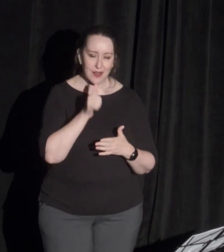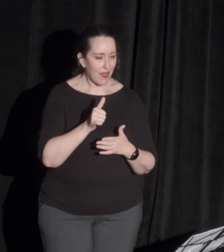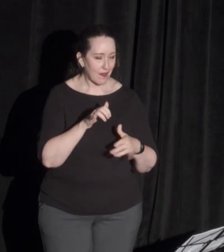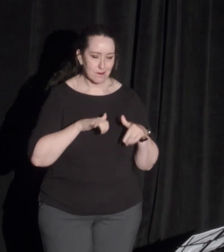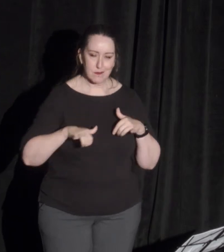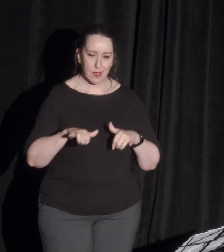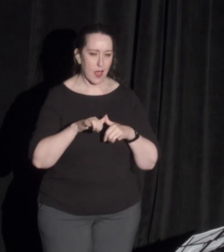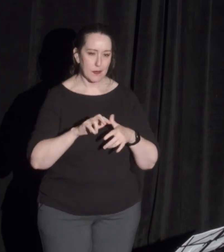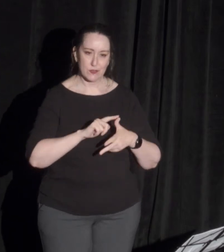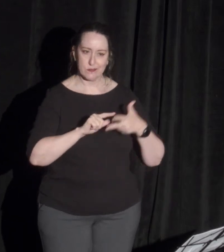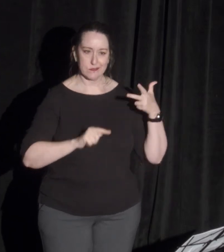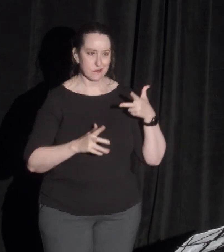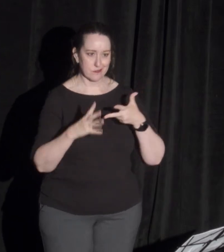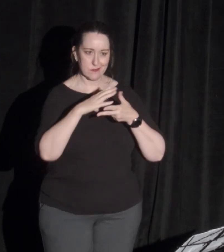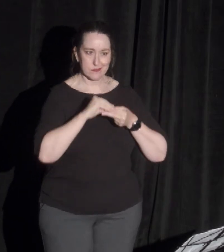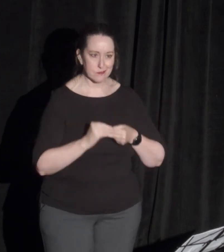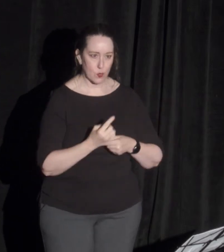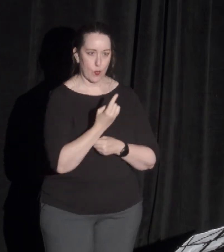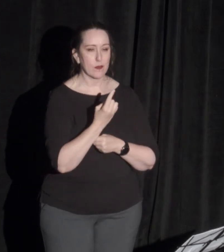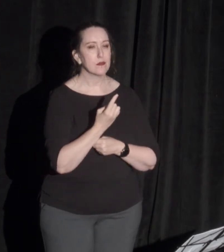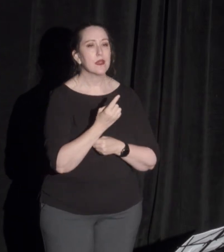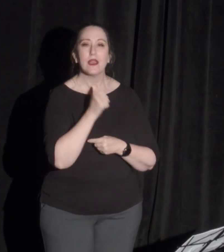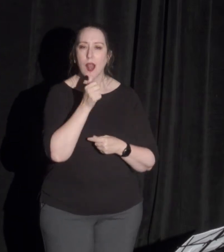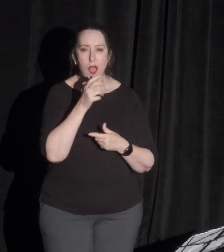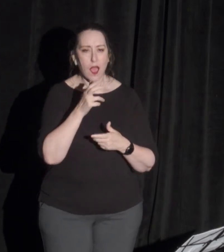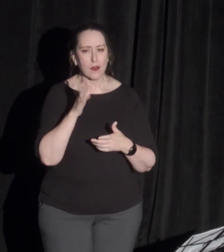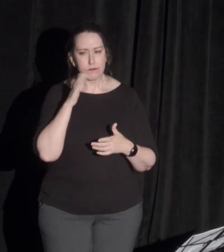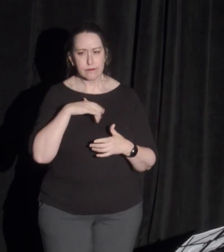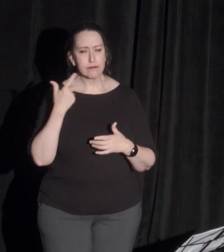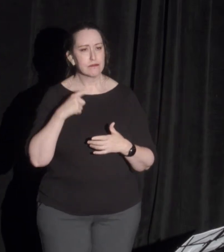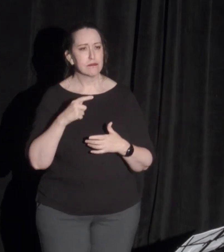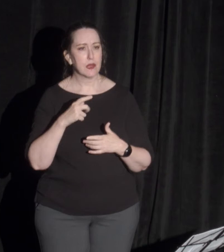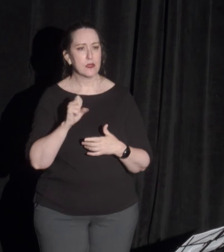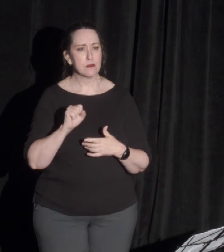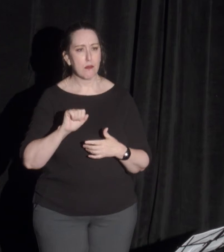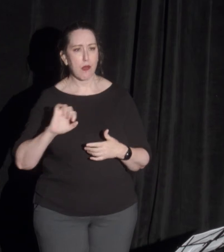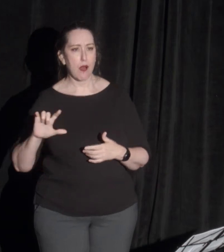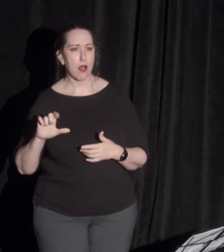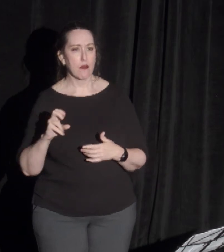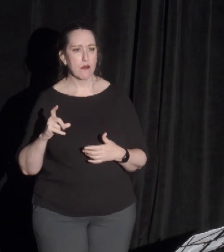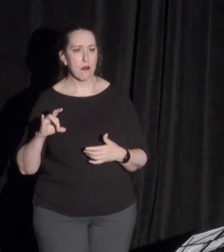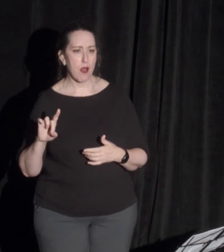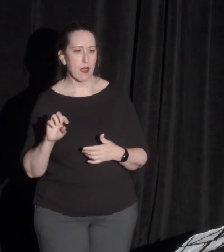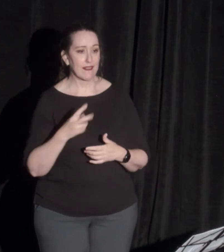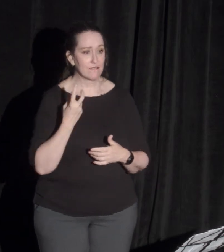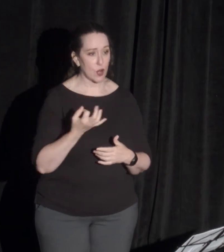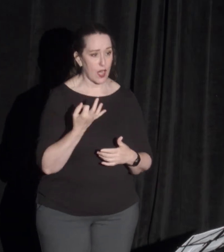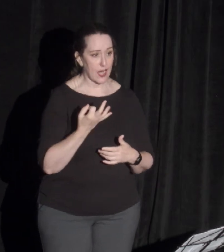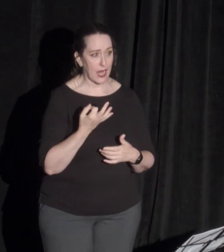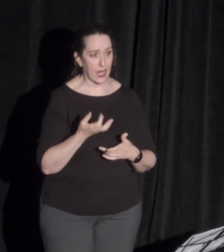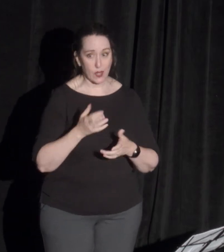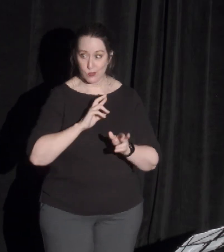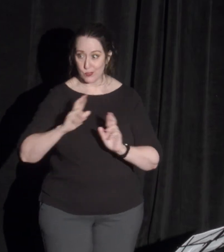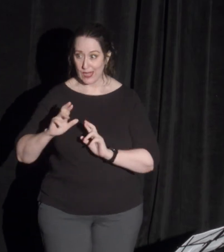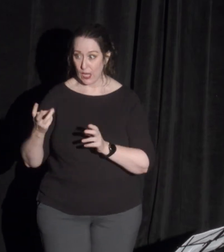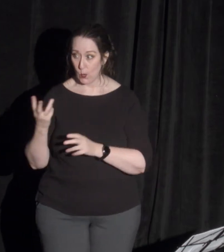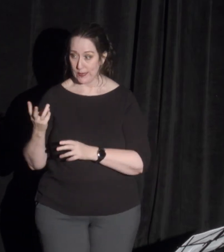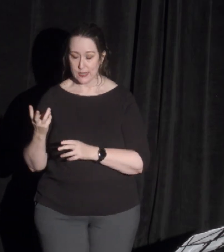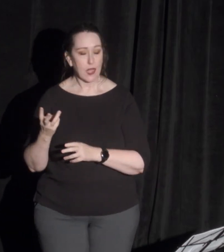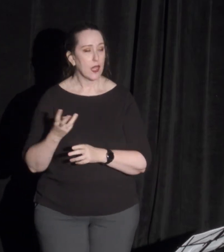trifecta. It is not uncommon for a reader to suggest a small god on Friday and Lee to have it ready by Wednesday. He is a master of his